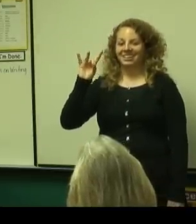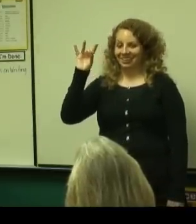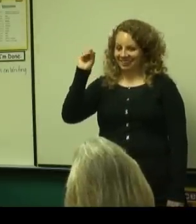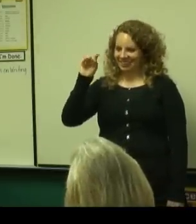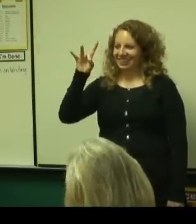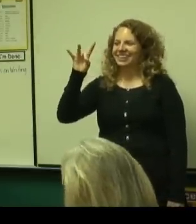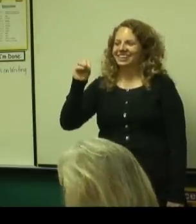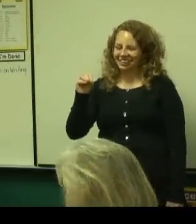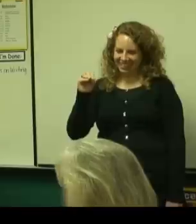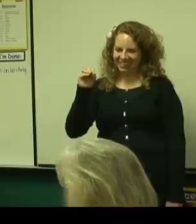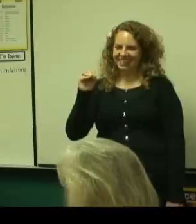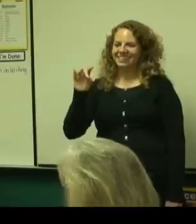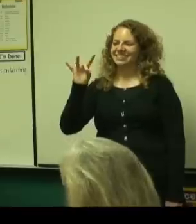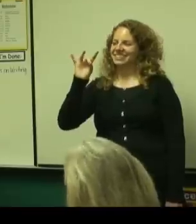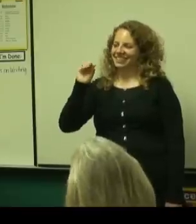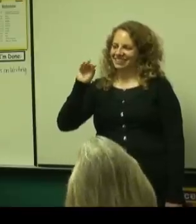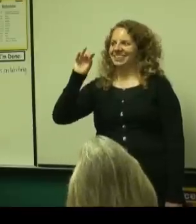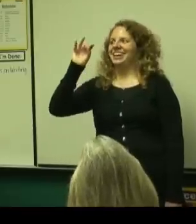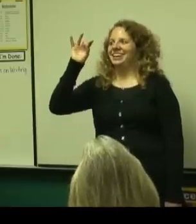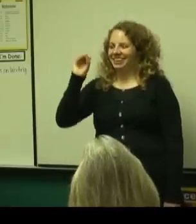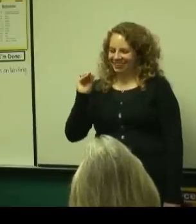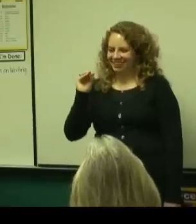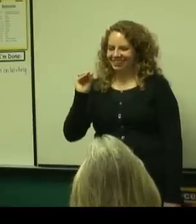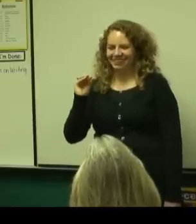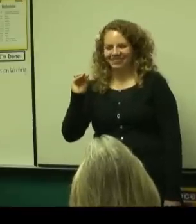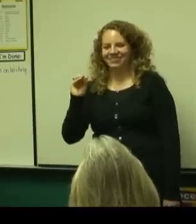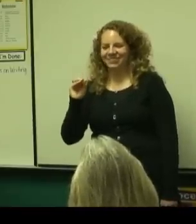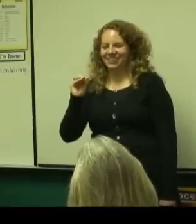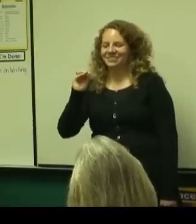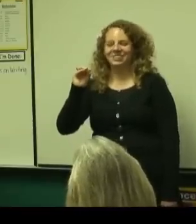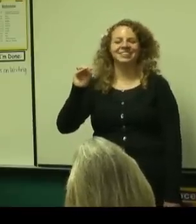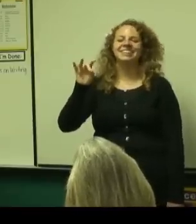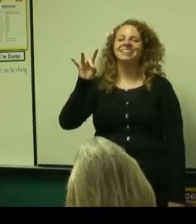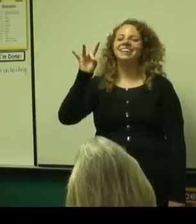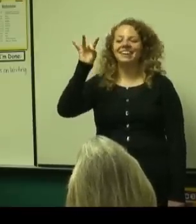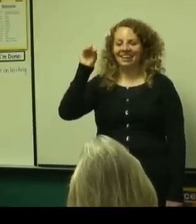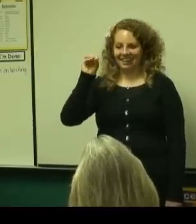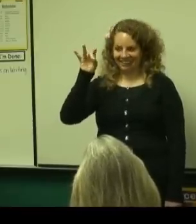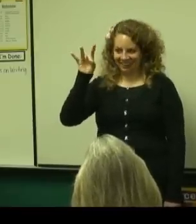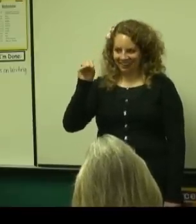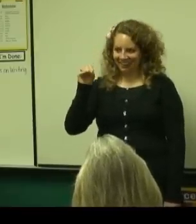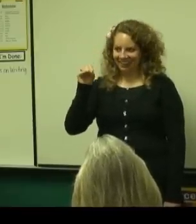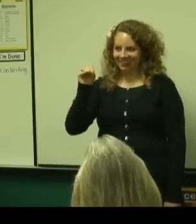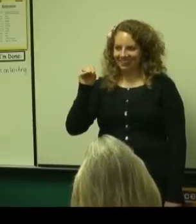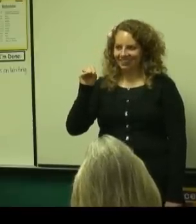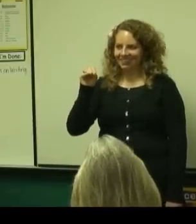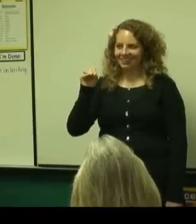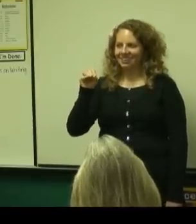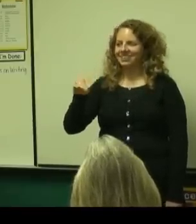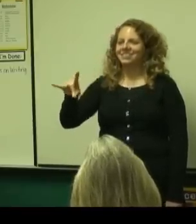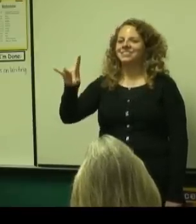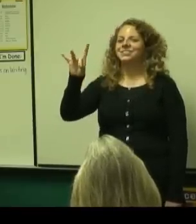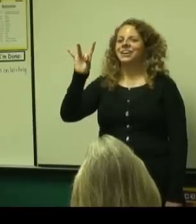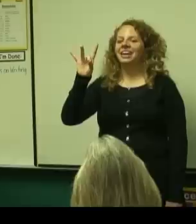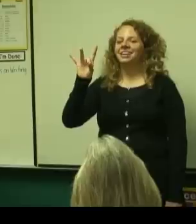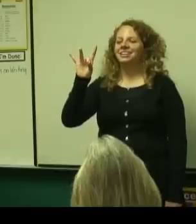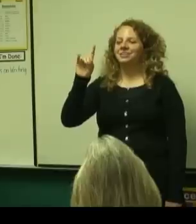It is takes like real effort. 80. So